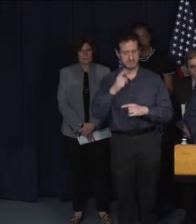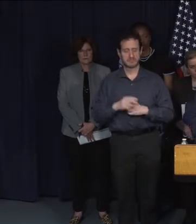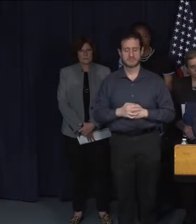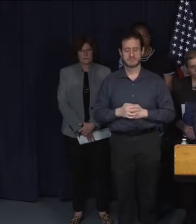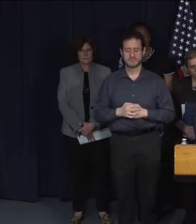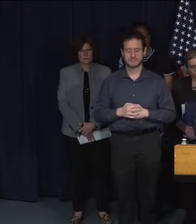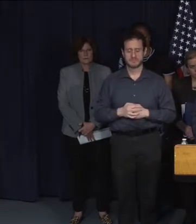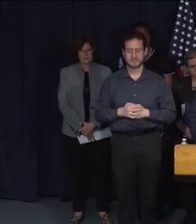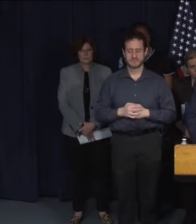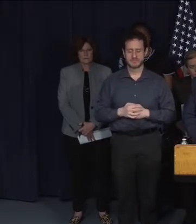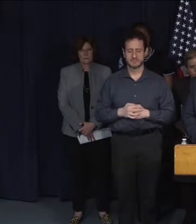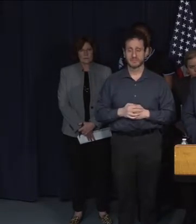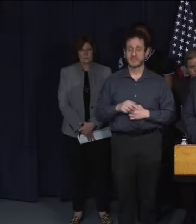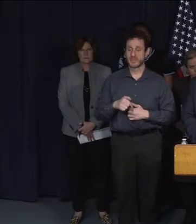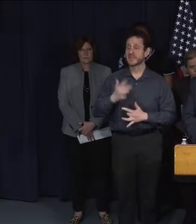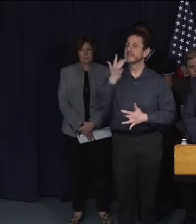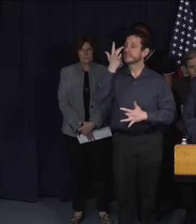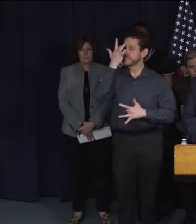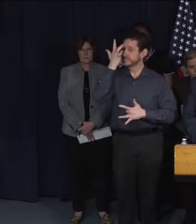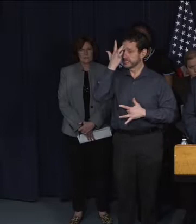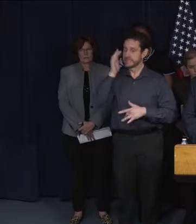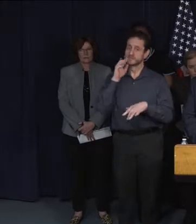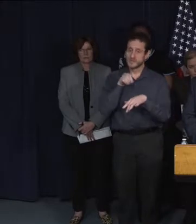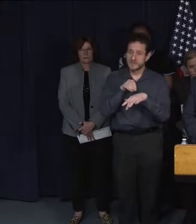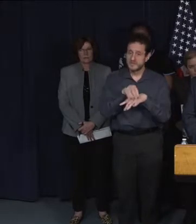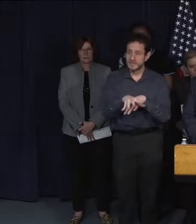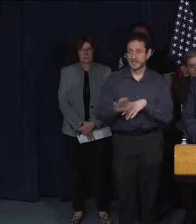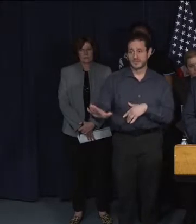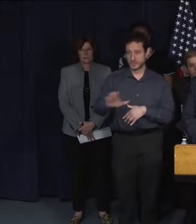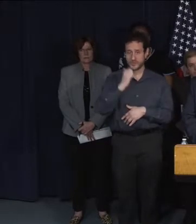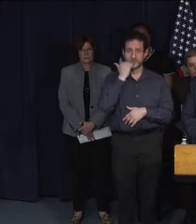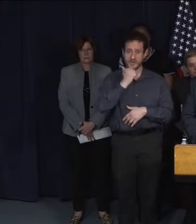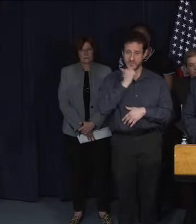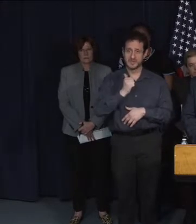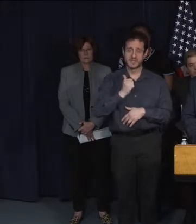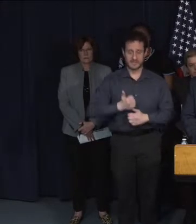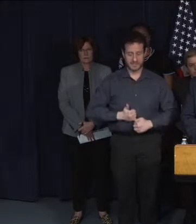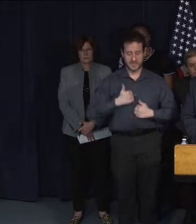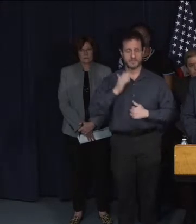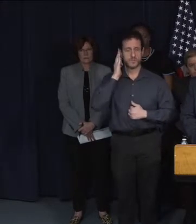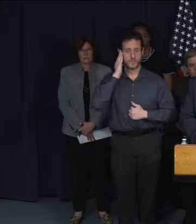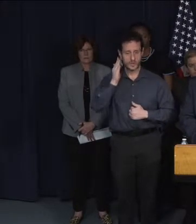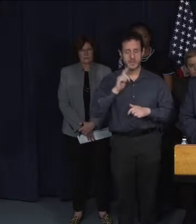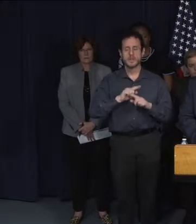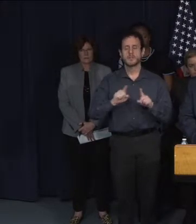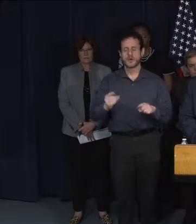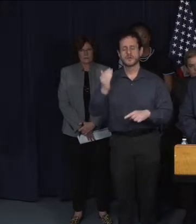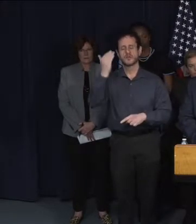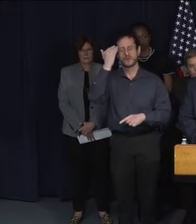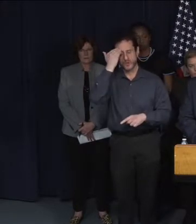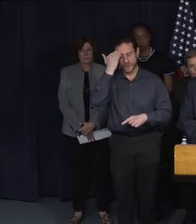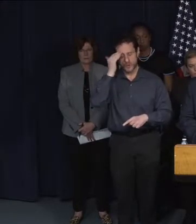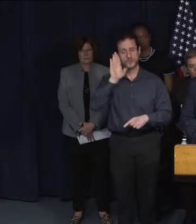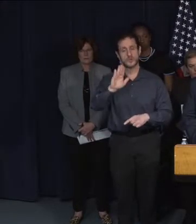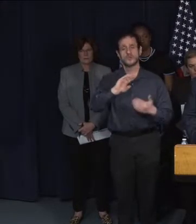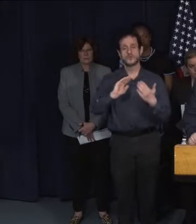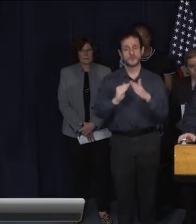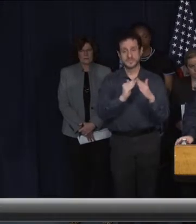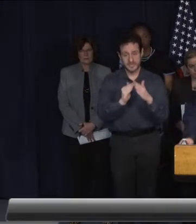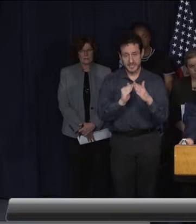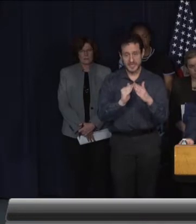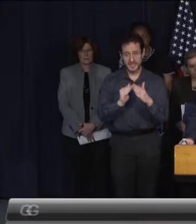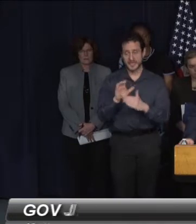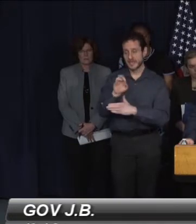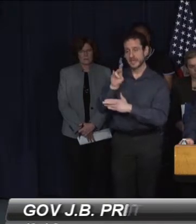this is going to affect your daily life. But know that your city, your county, and your